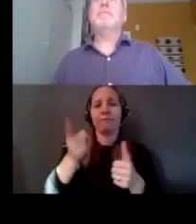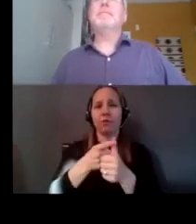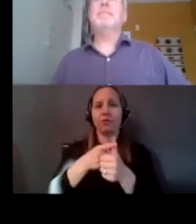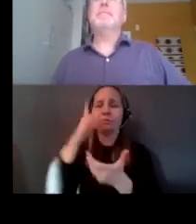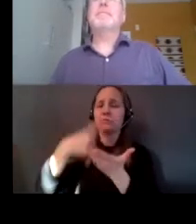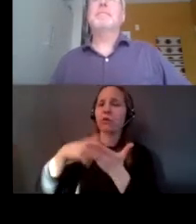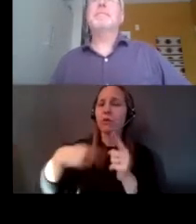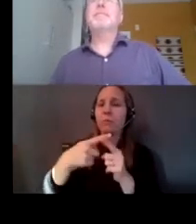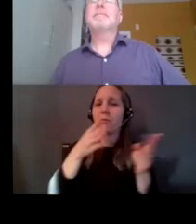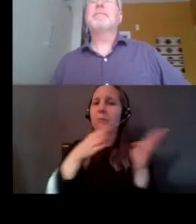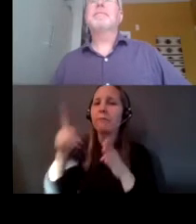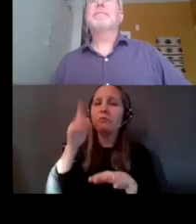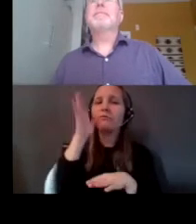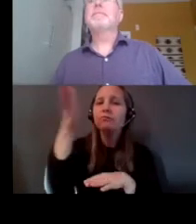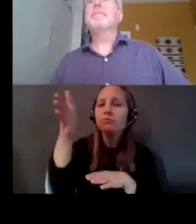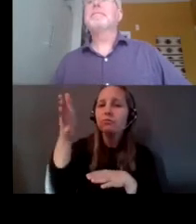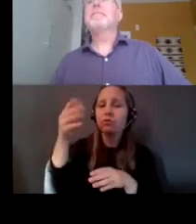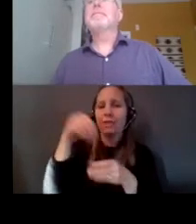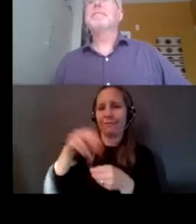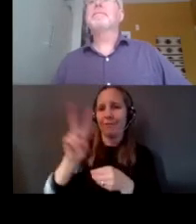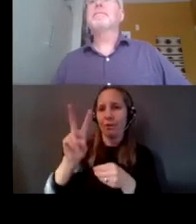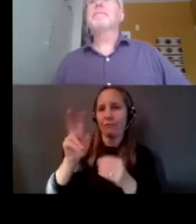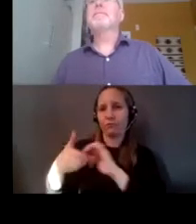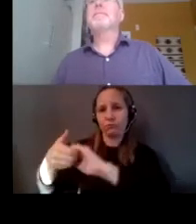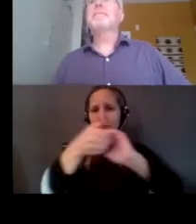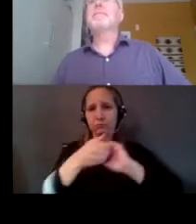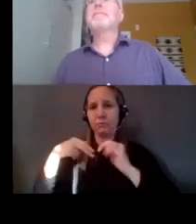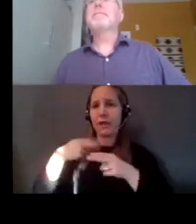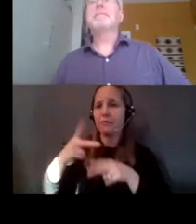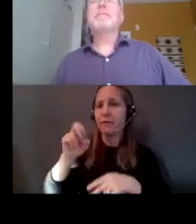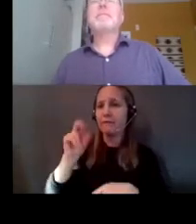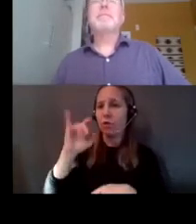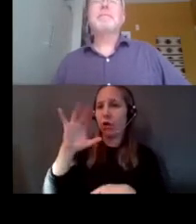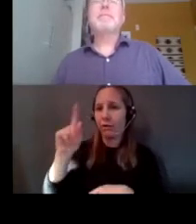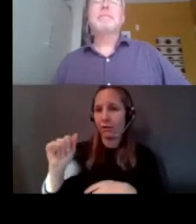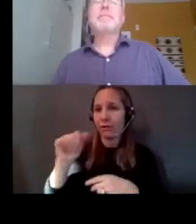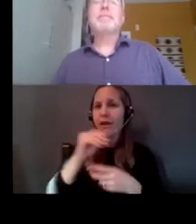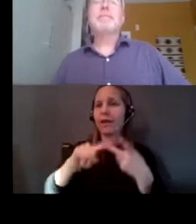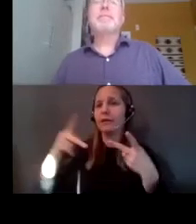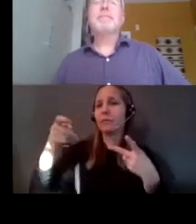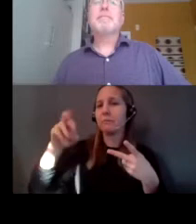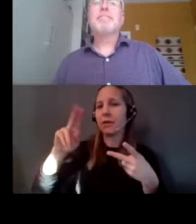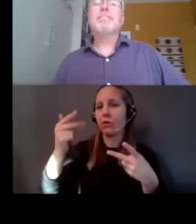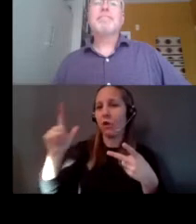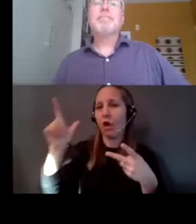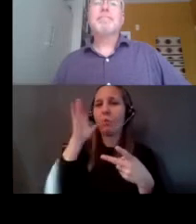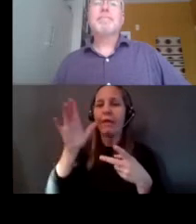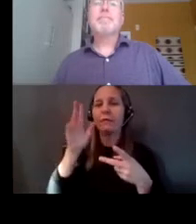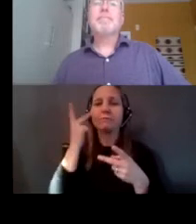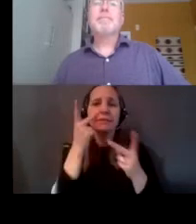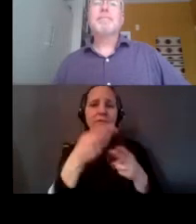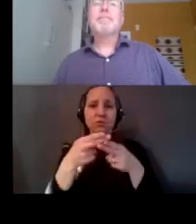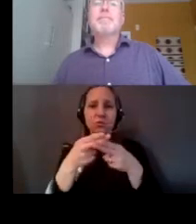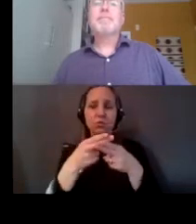future of Vancouver together. My name is Veronica Belitsky, and along with Peter Hall, who you'll be meeting shortly, we'll be moderating and